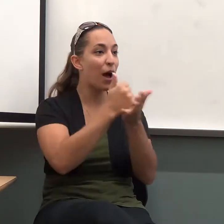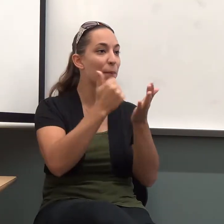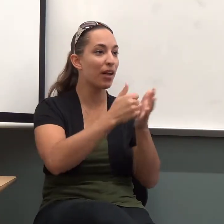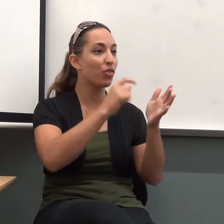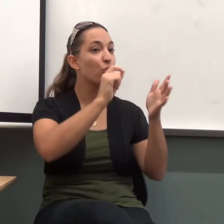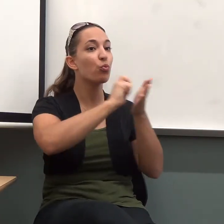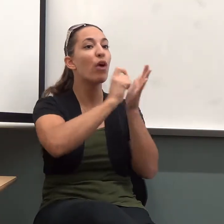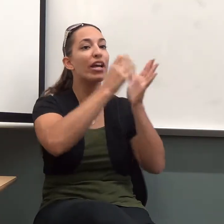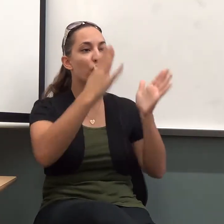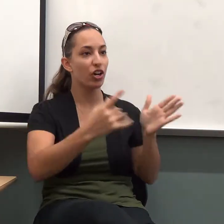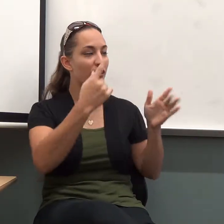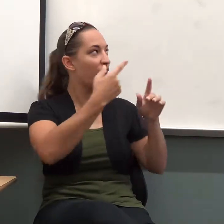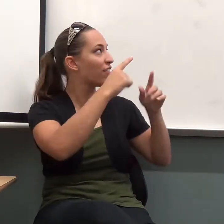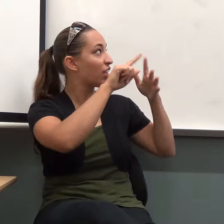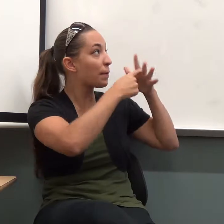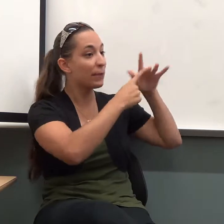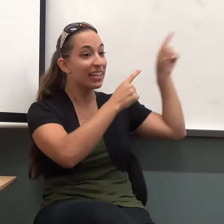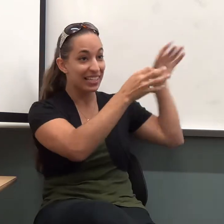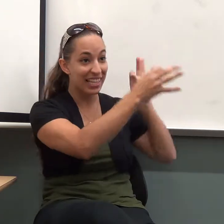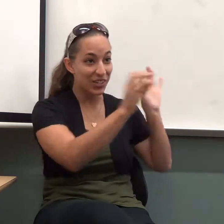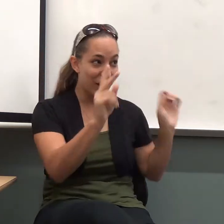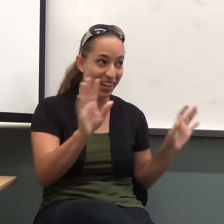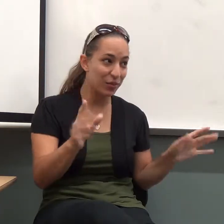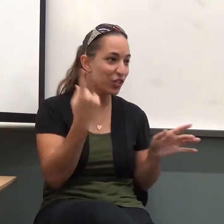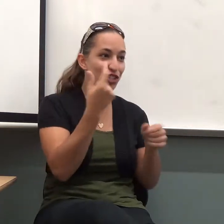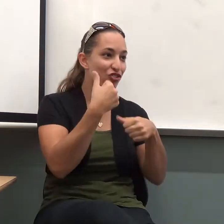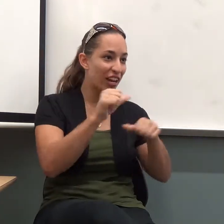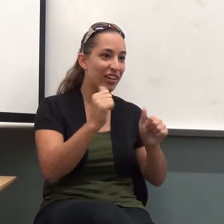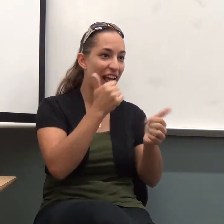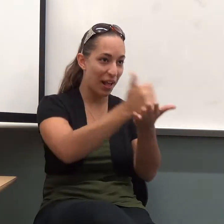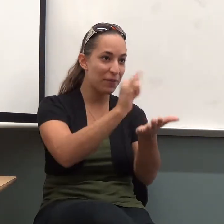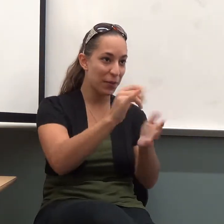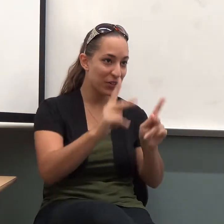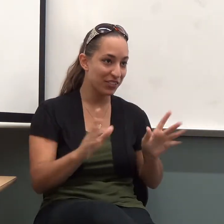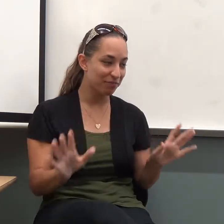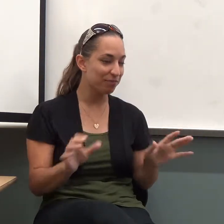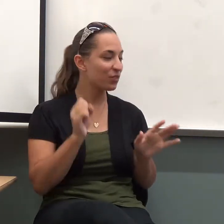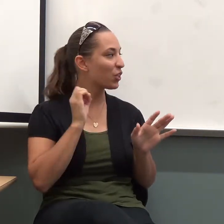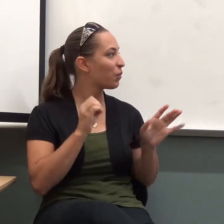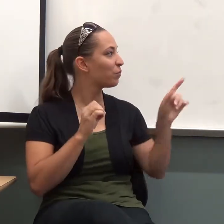to make sure we try to fix them for them. Strangers often give poison candy to children on Halloween. Okay.